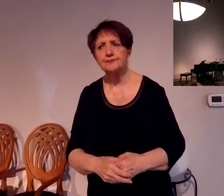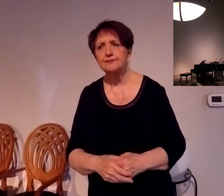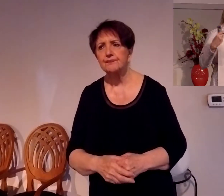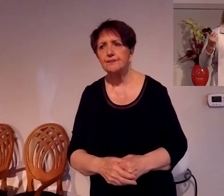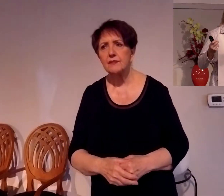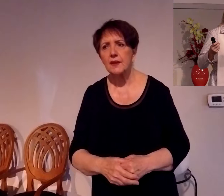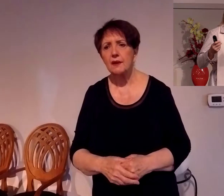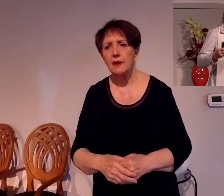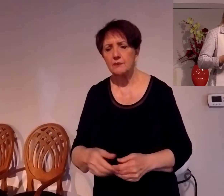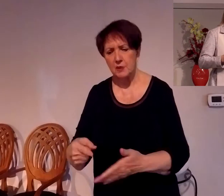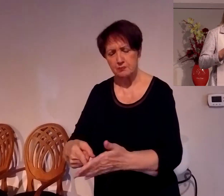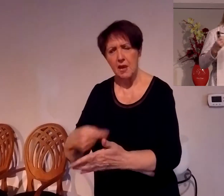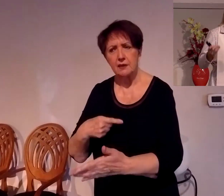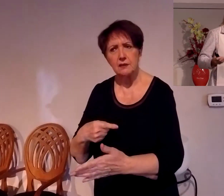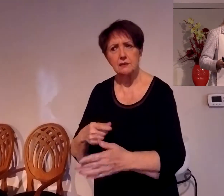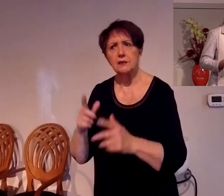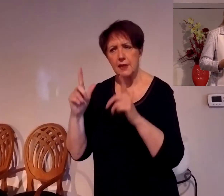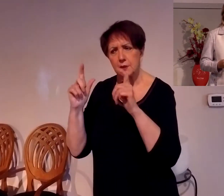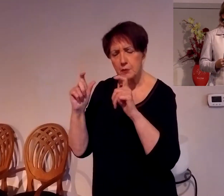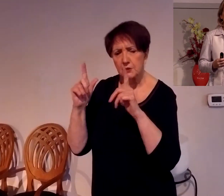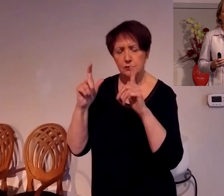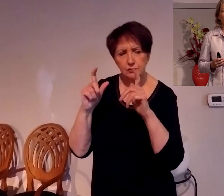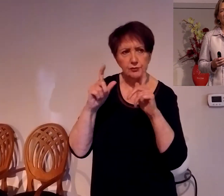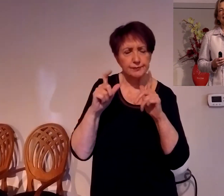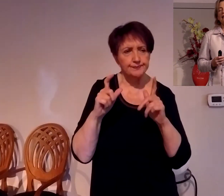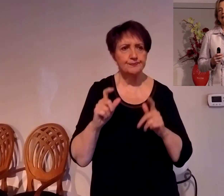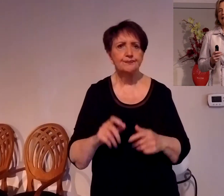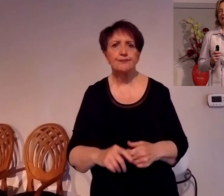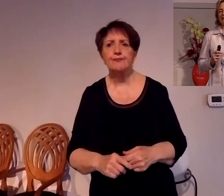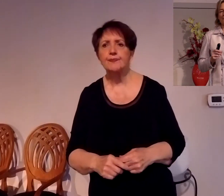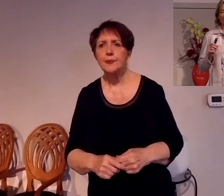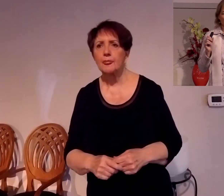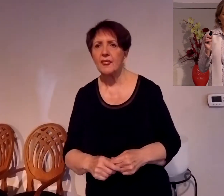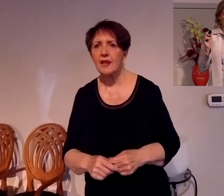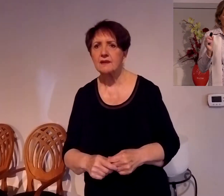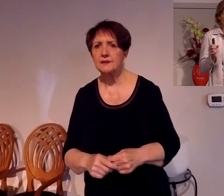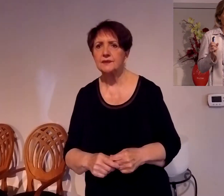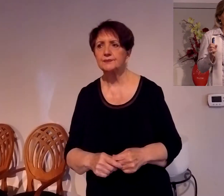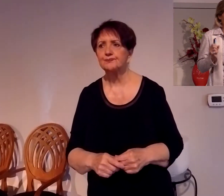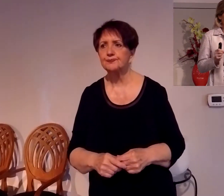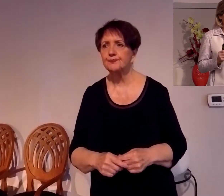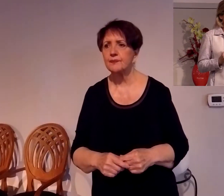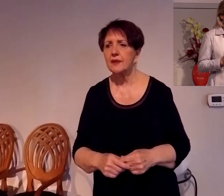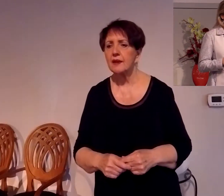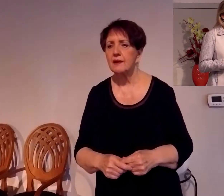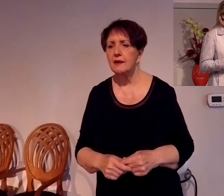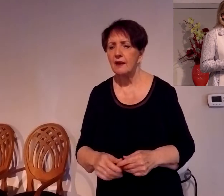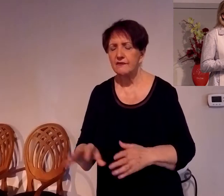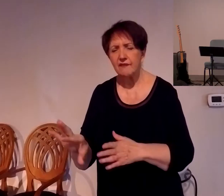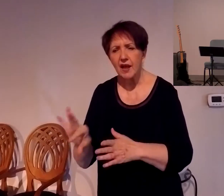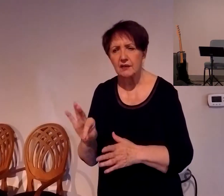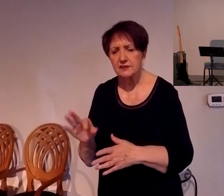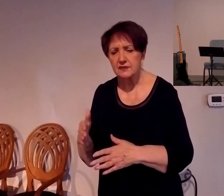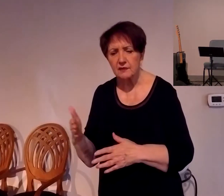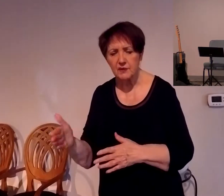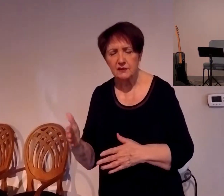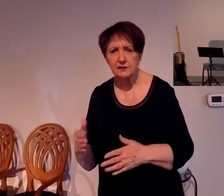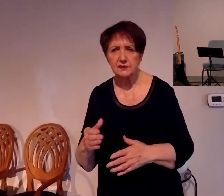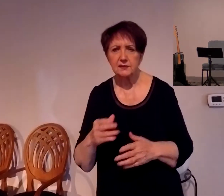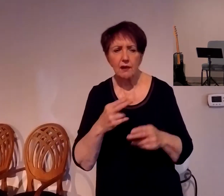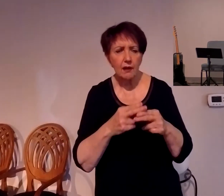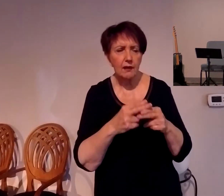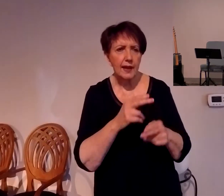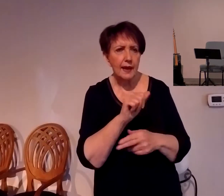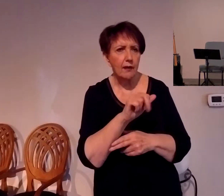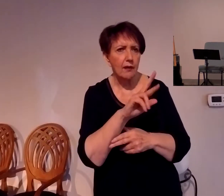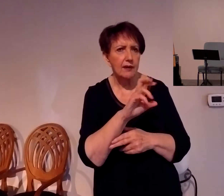and so it's more than a serious hobby, I guess, now. And I found this thing recently, and it's called Arsenal.